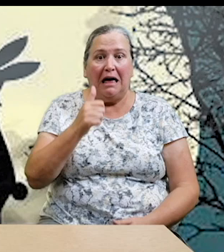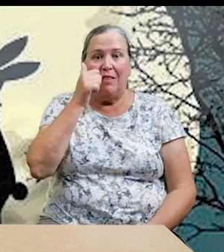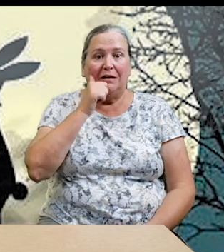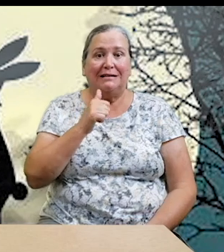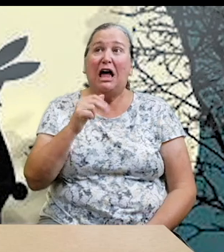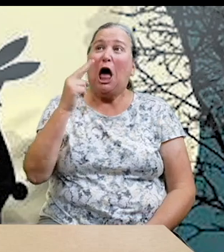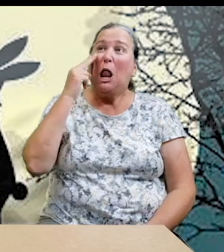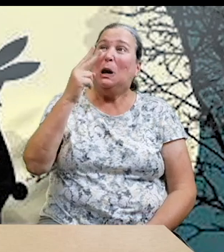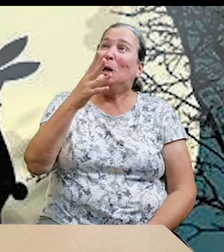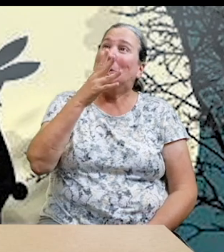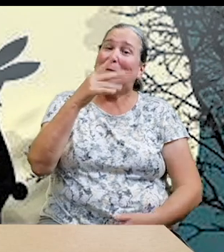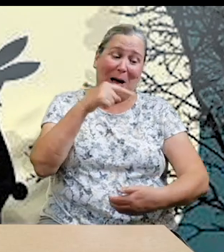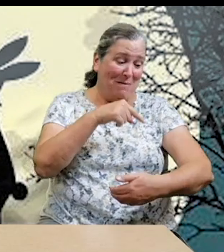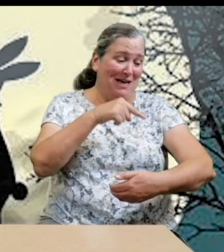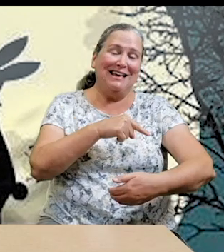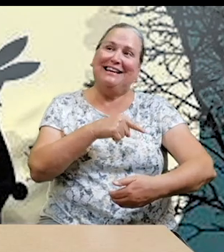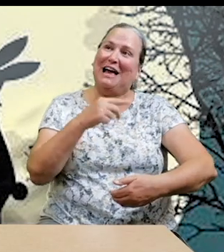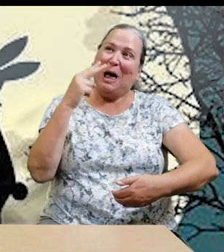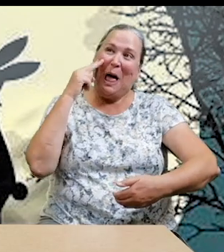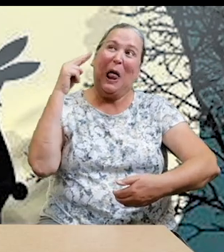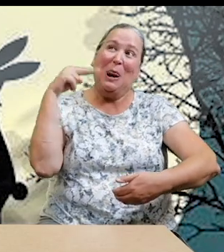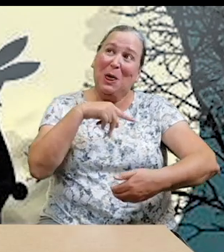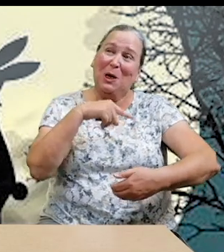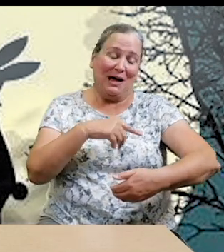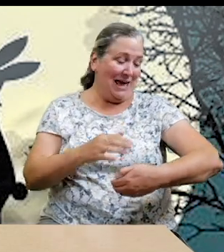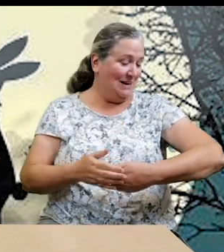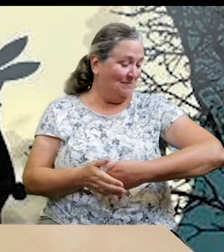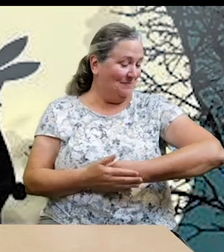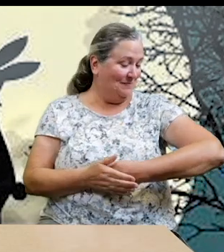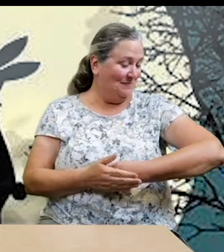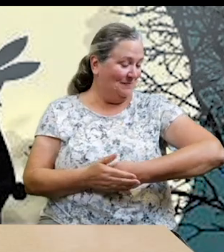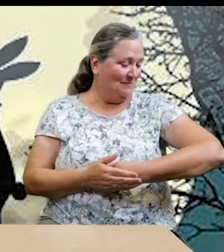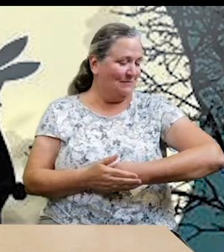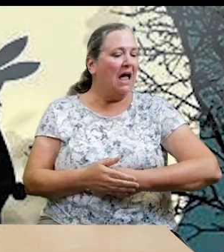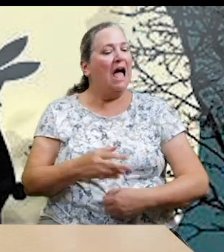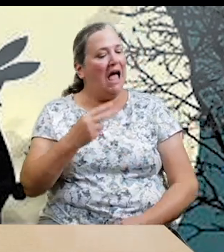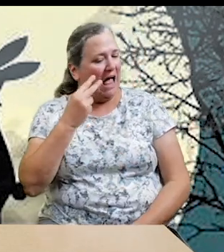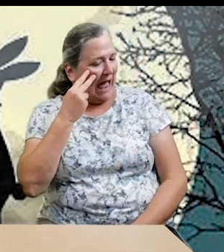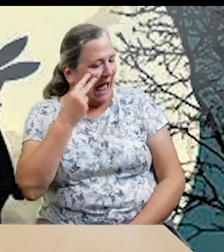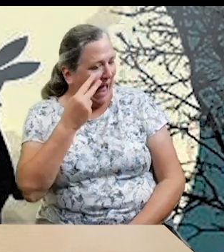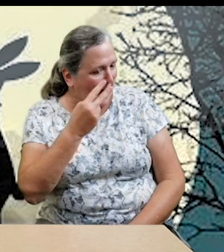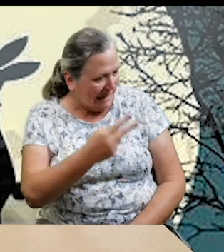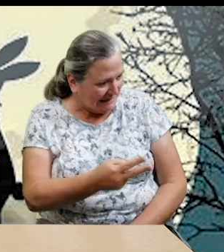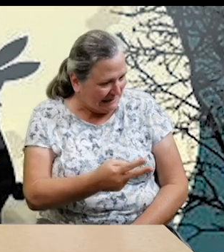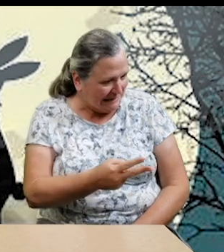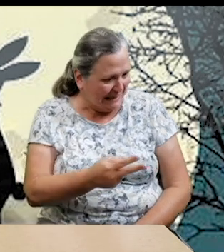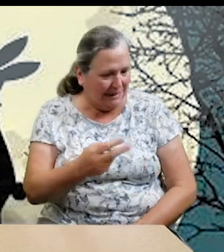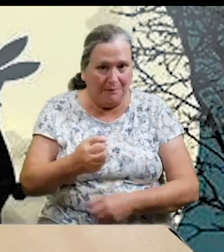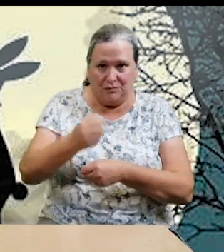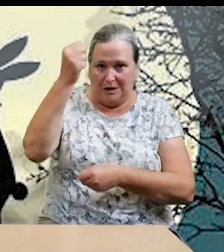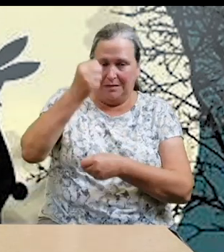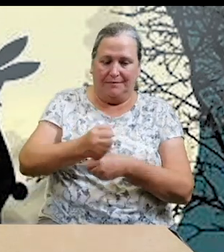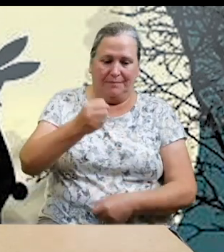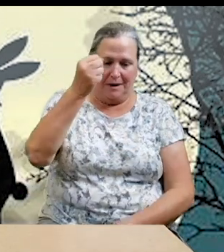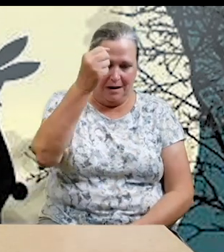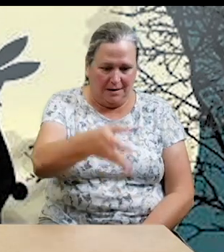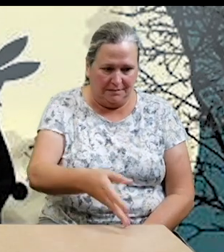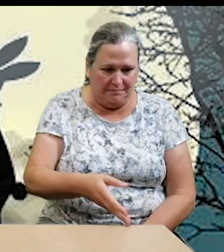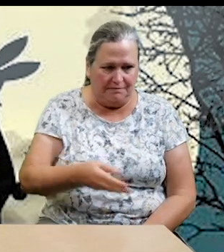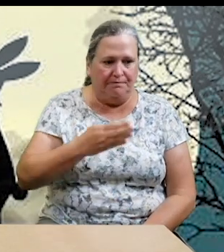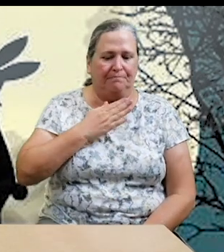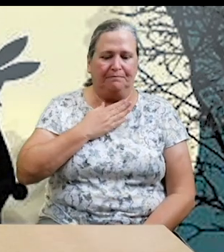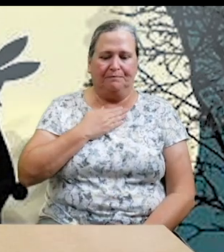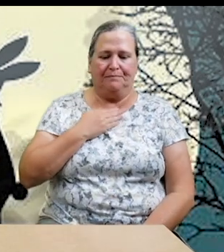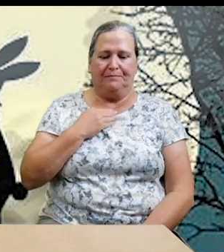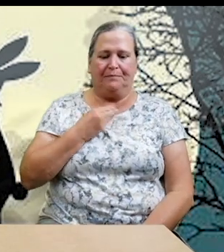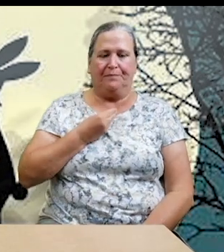him." "I see him," said the woman. She dropped the umbrella. She put her hand on the locket that hung around her